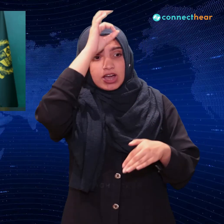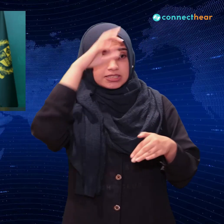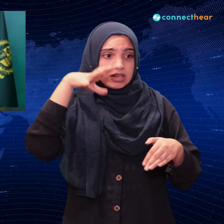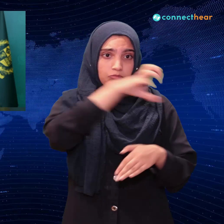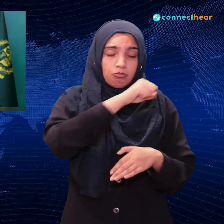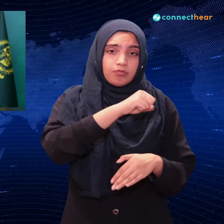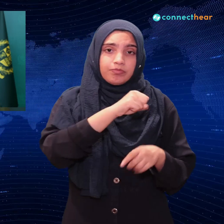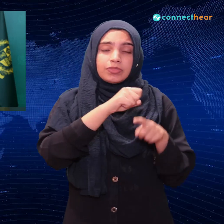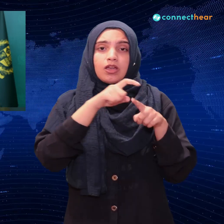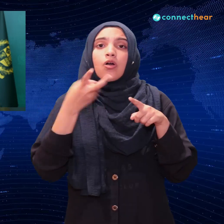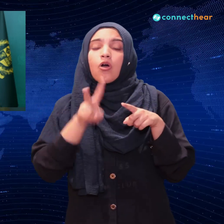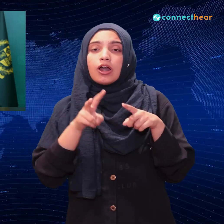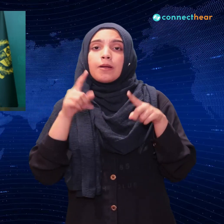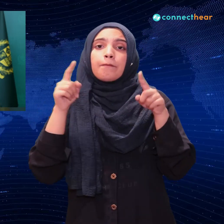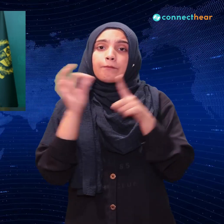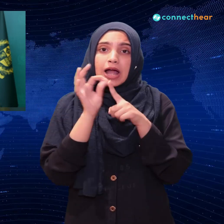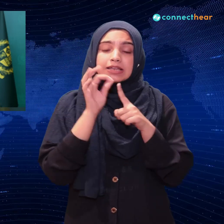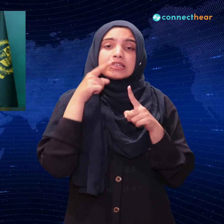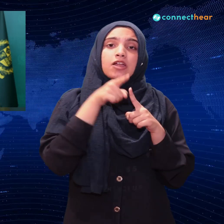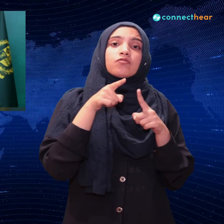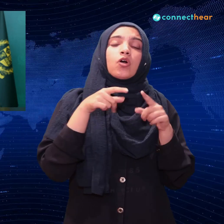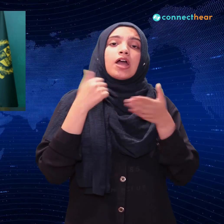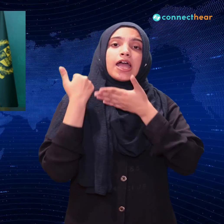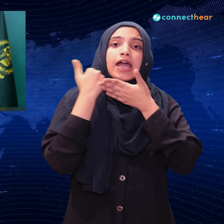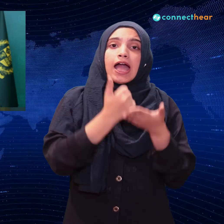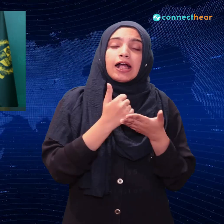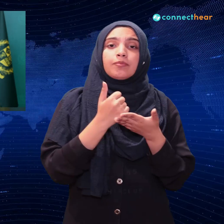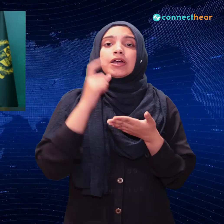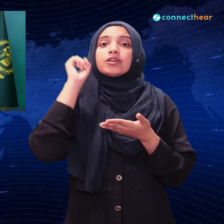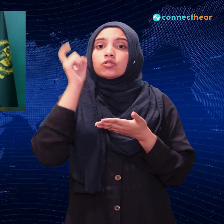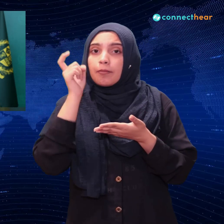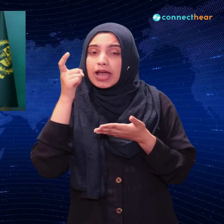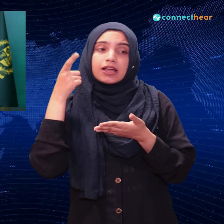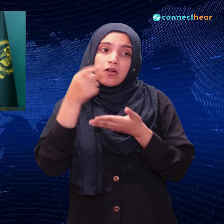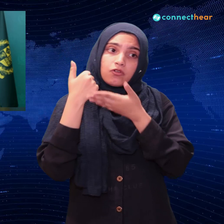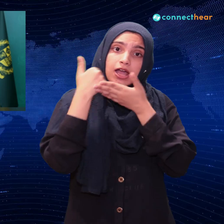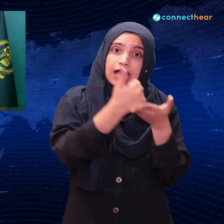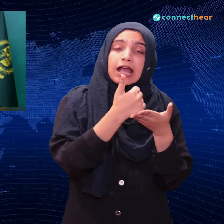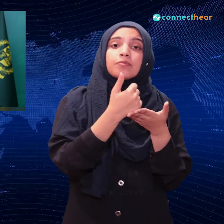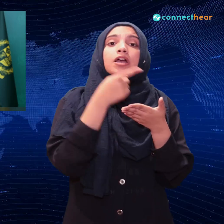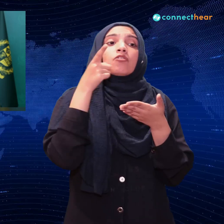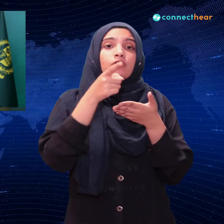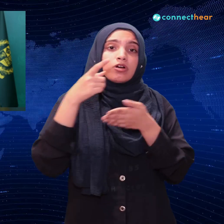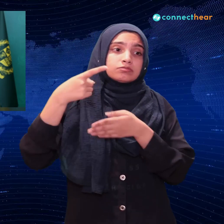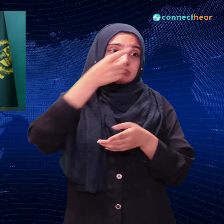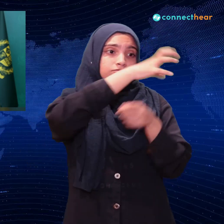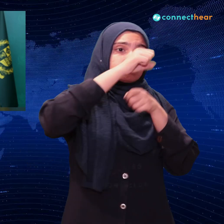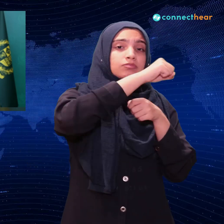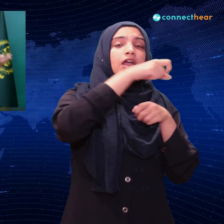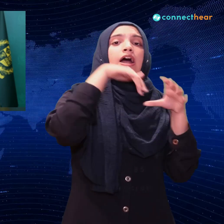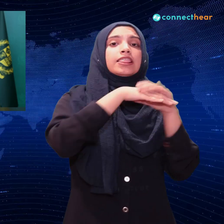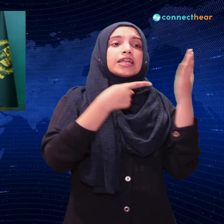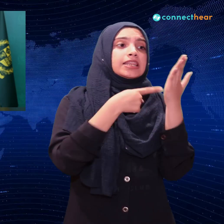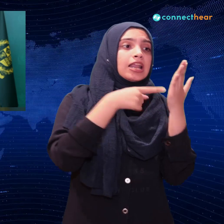United States trained mujahideen groups to fight for the liberation of Afghanistan. Amongst those mujahideen groups